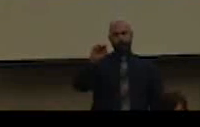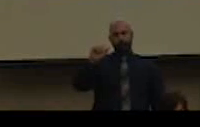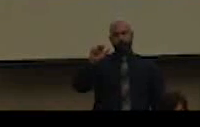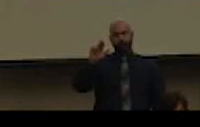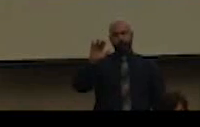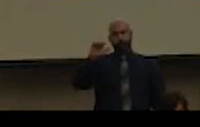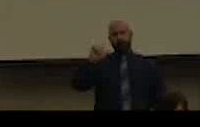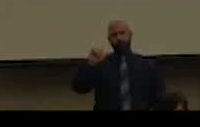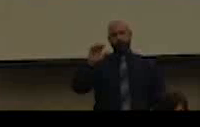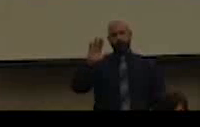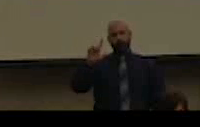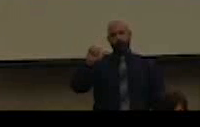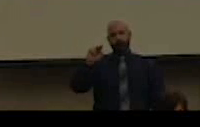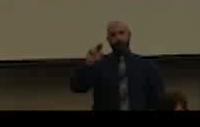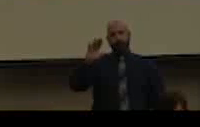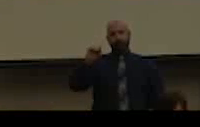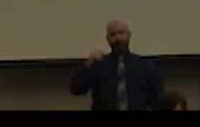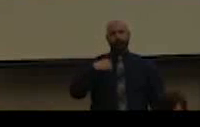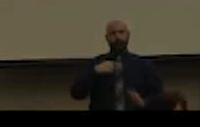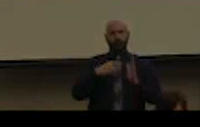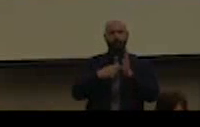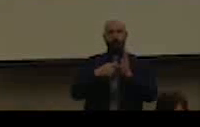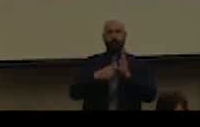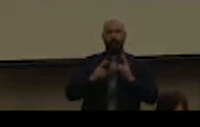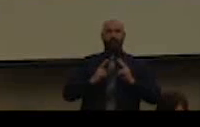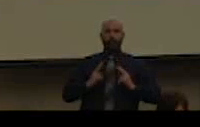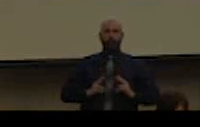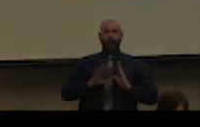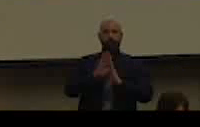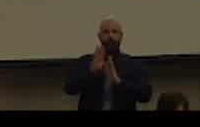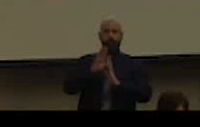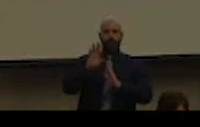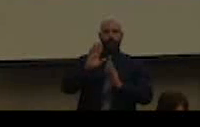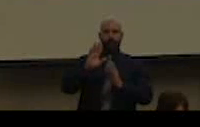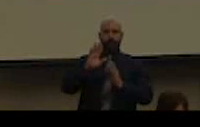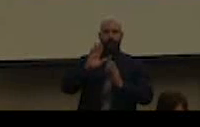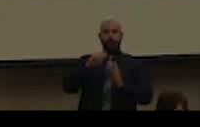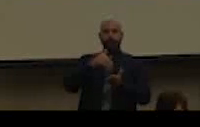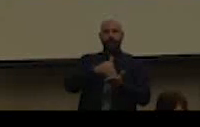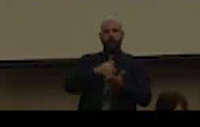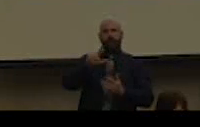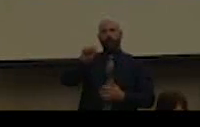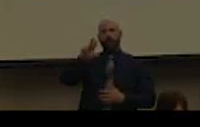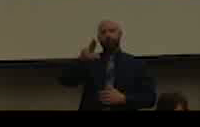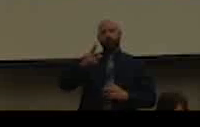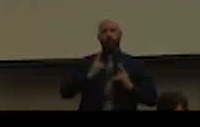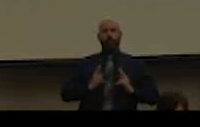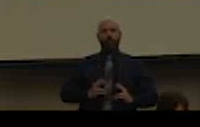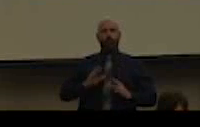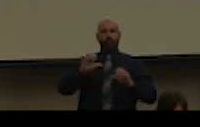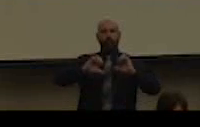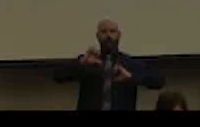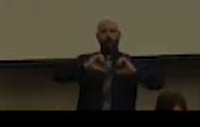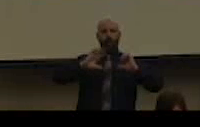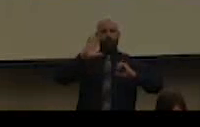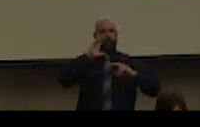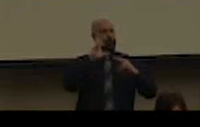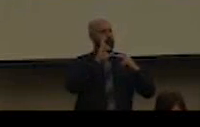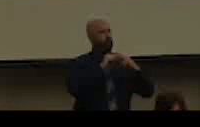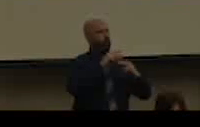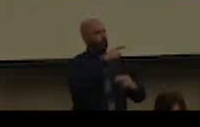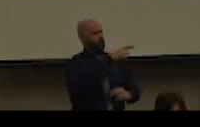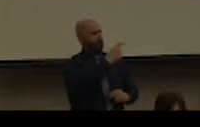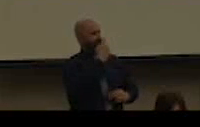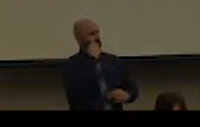This is Marie Blanco. I'm representing the Human Development Center at LSU Health Sciences. And I want to piggyback off